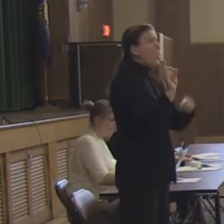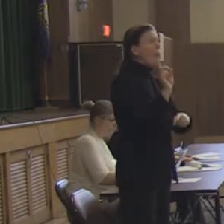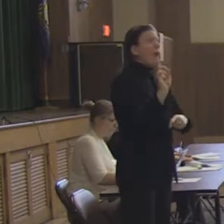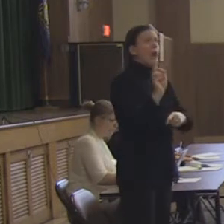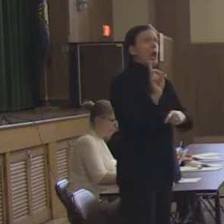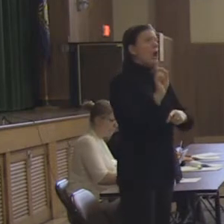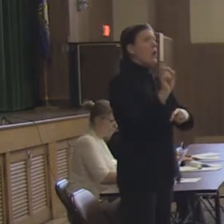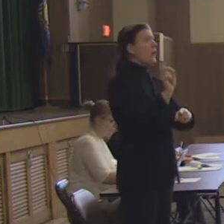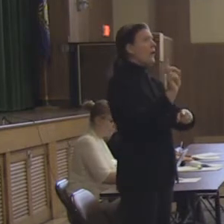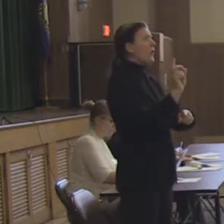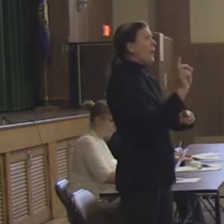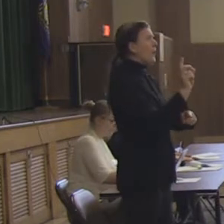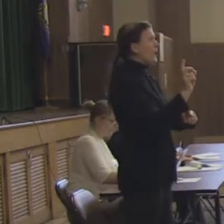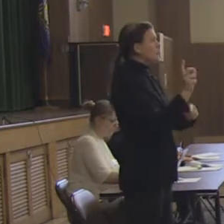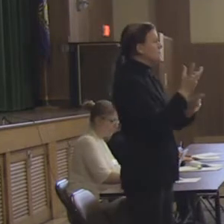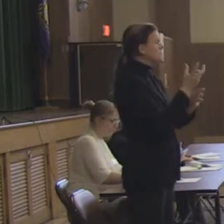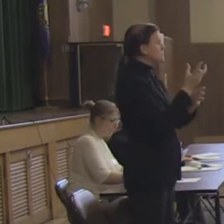yet